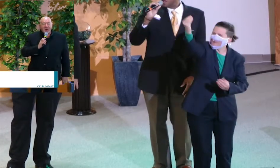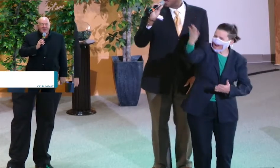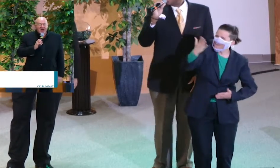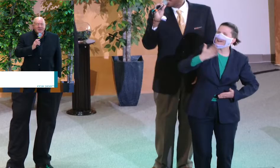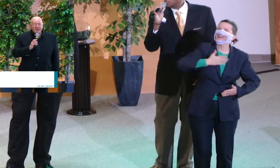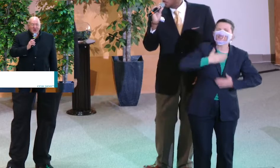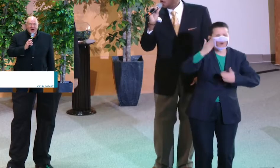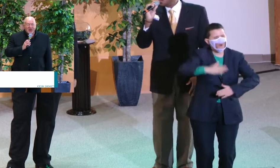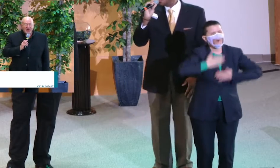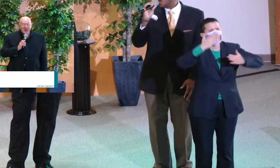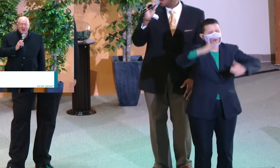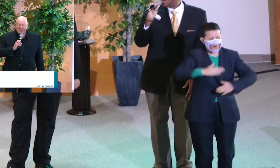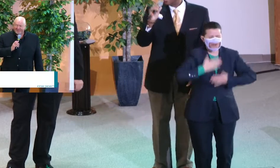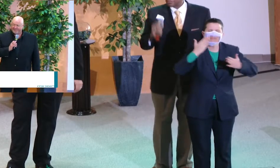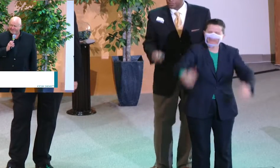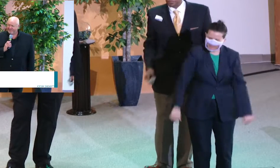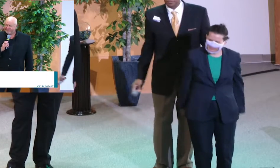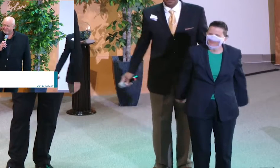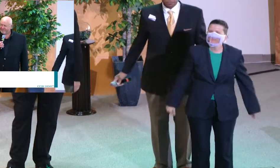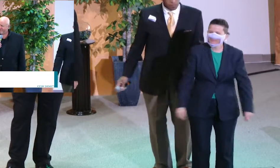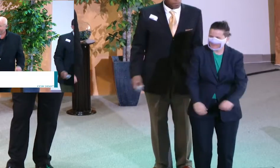You are my joy,